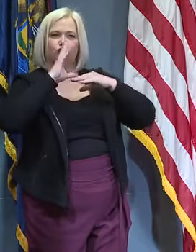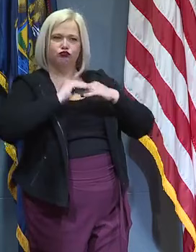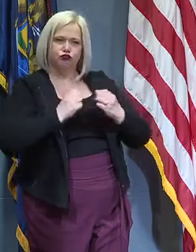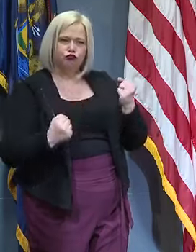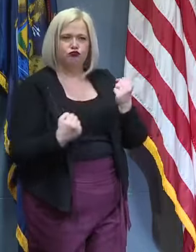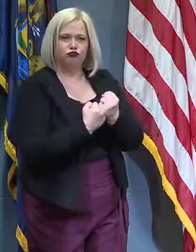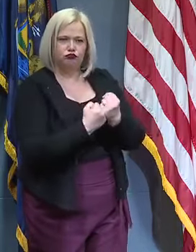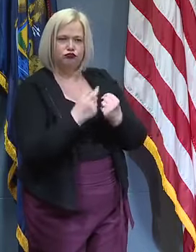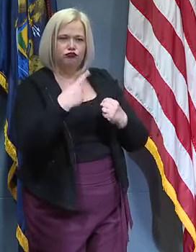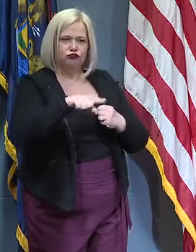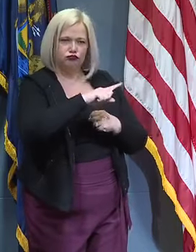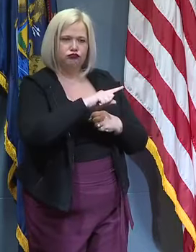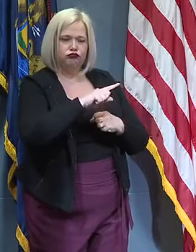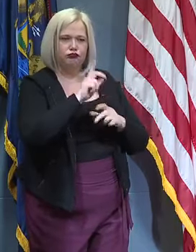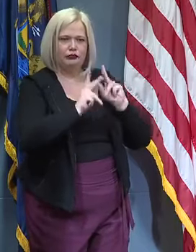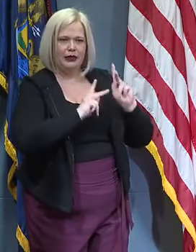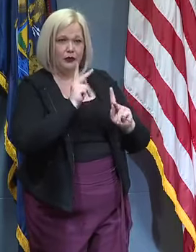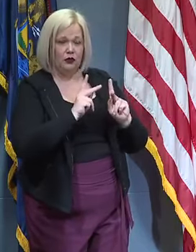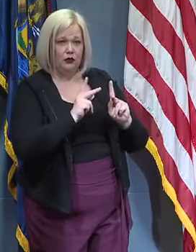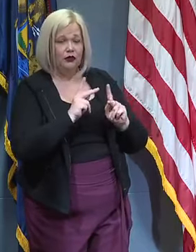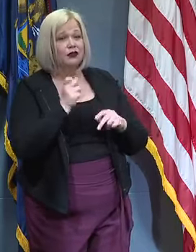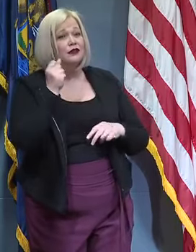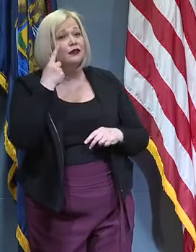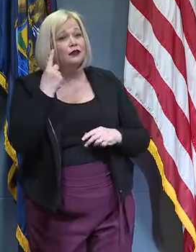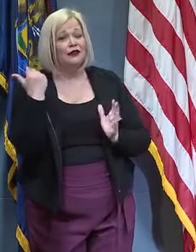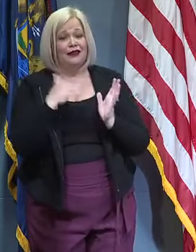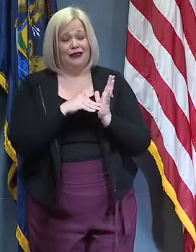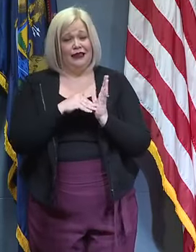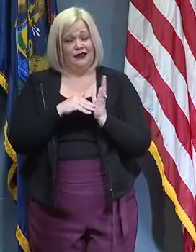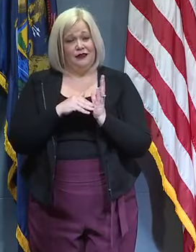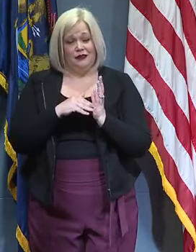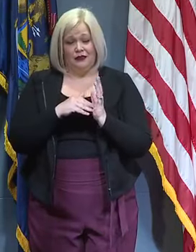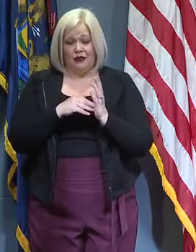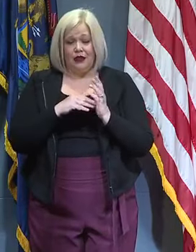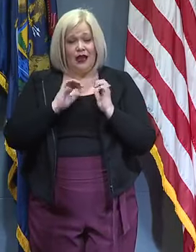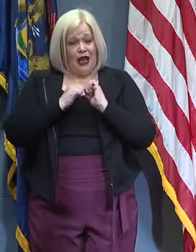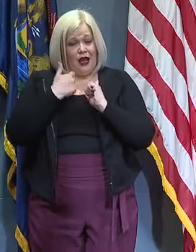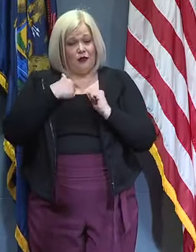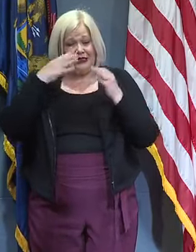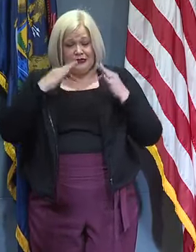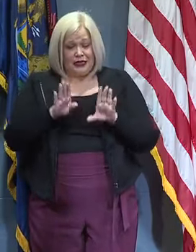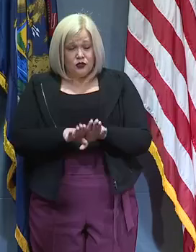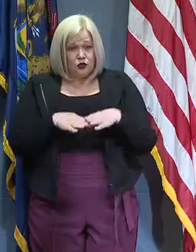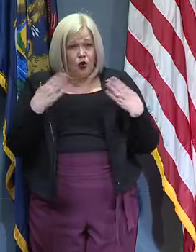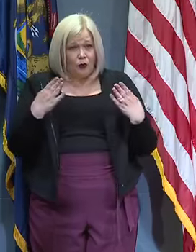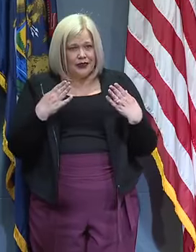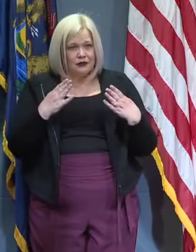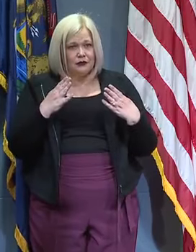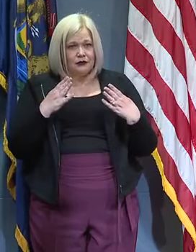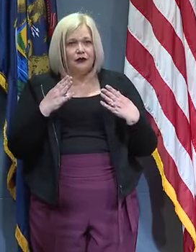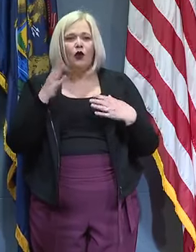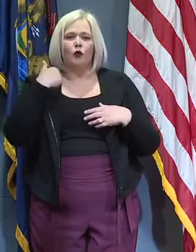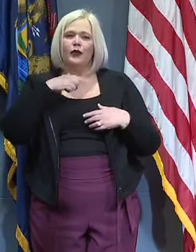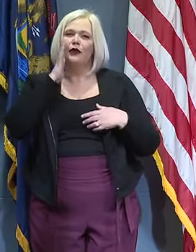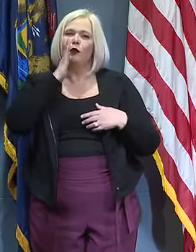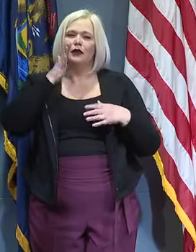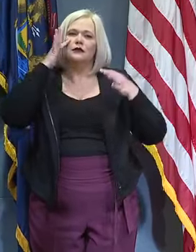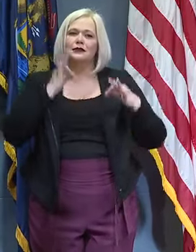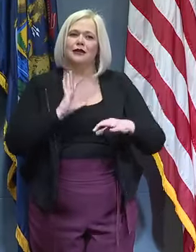at the entire state, region by region, and informing decisions regarding how we move forward in the safest way